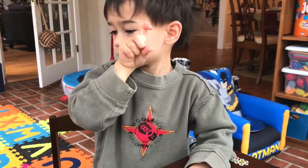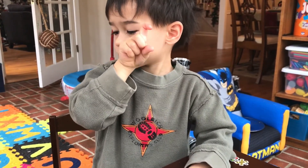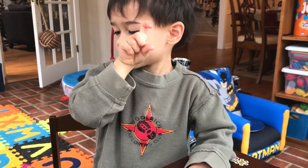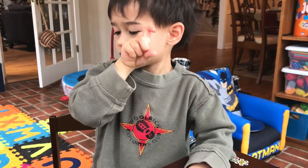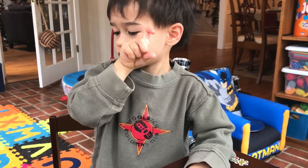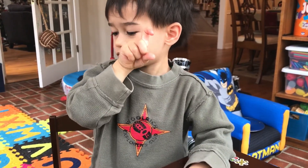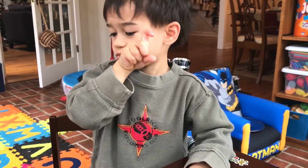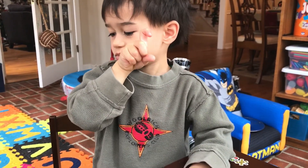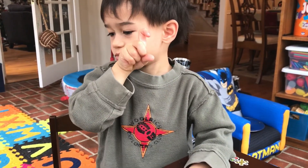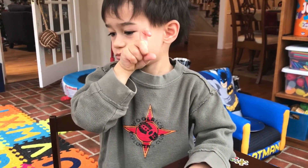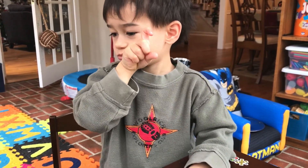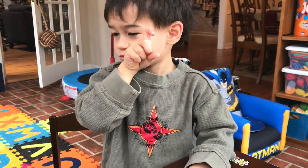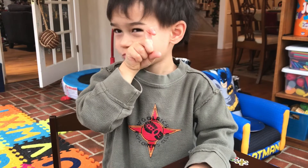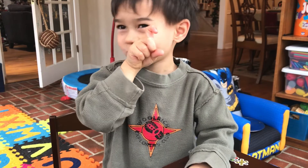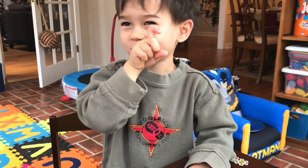Too loud.